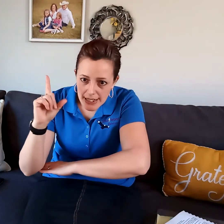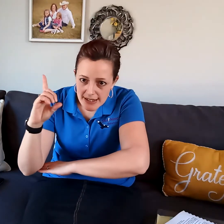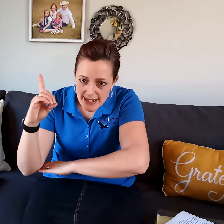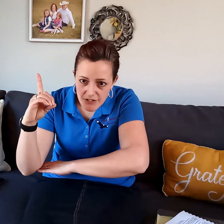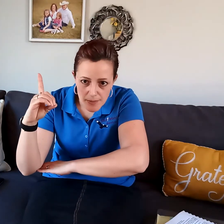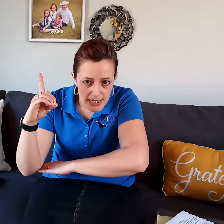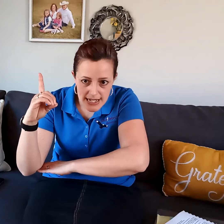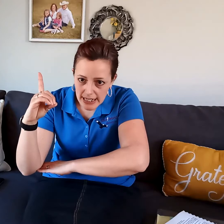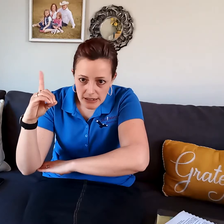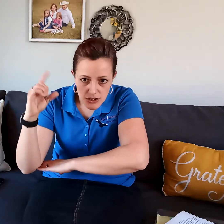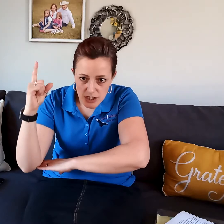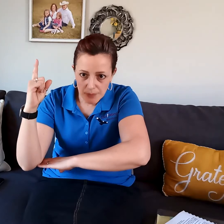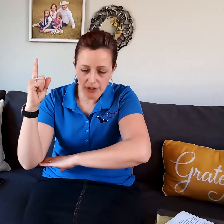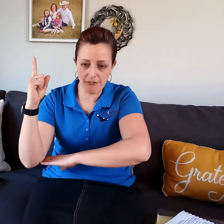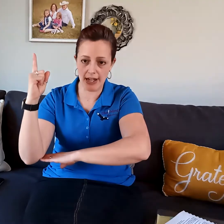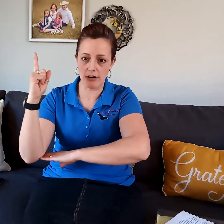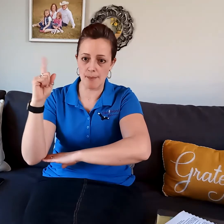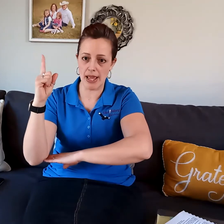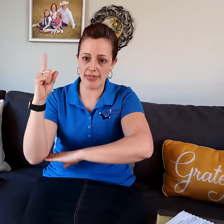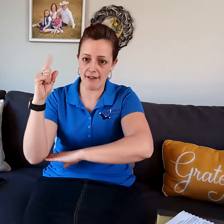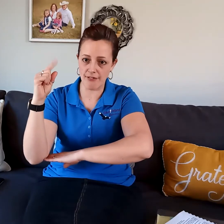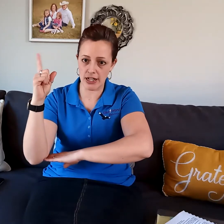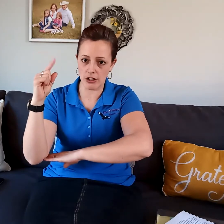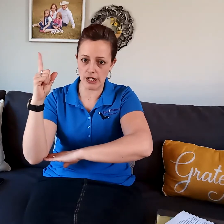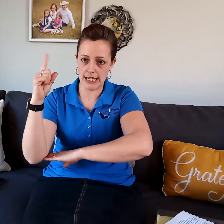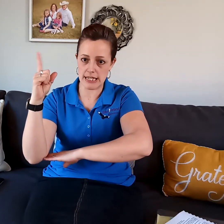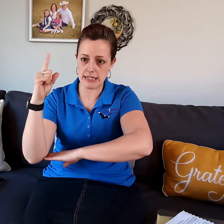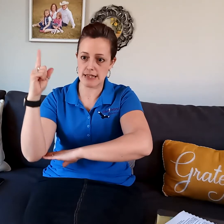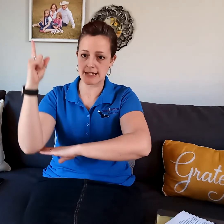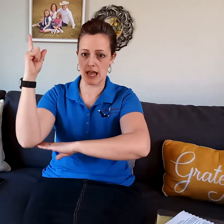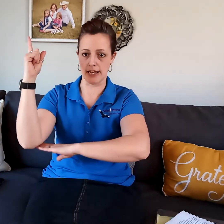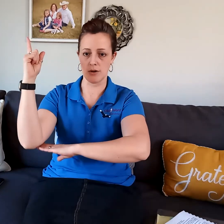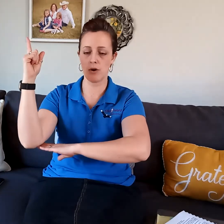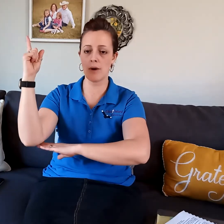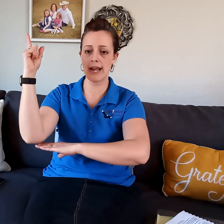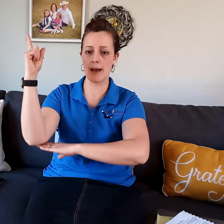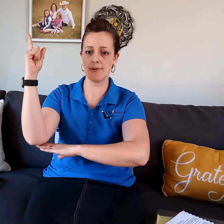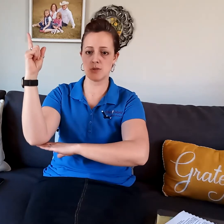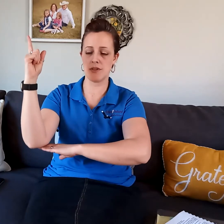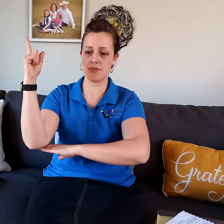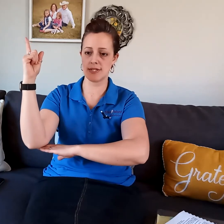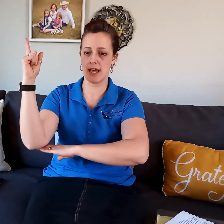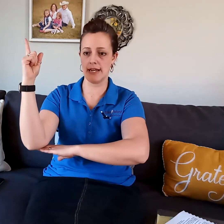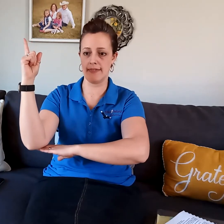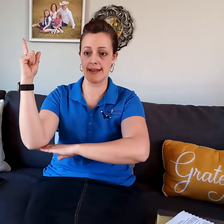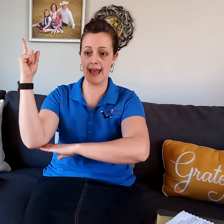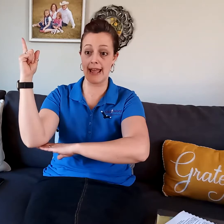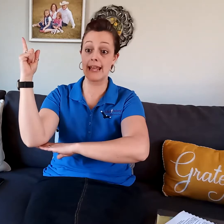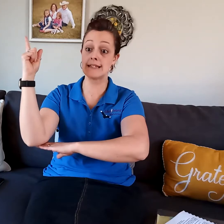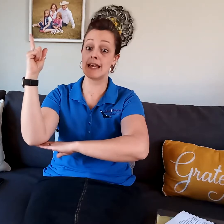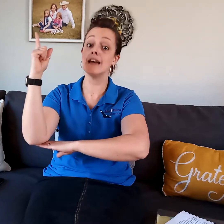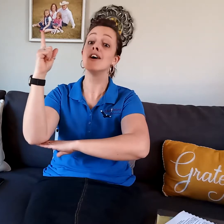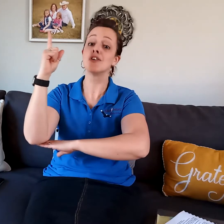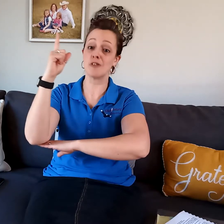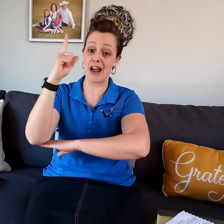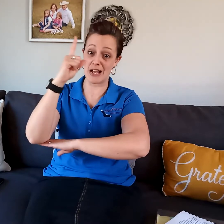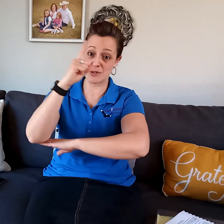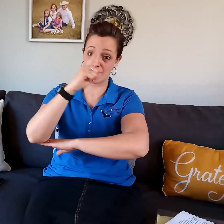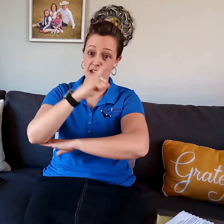doesn't have to be a D, just put a finger up, and that finger is the sun. Well, what happens with the sun in the day is it gradually